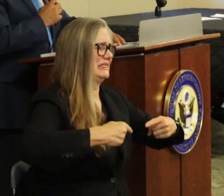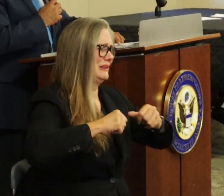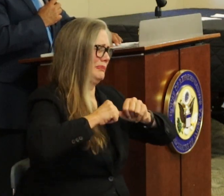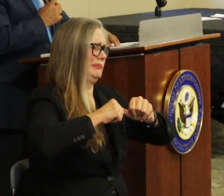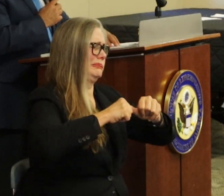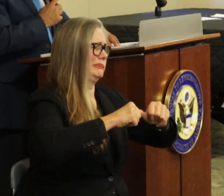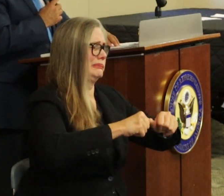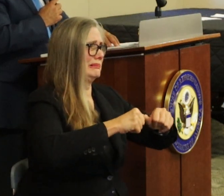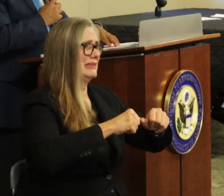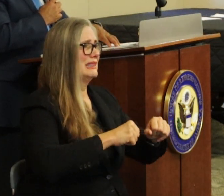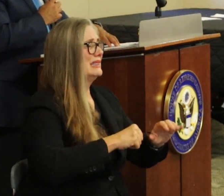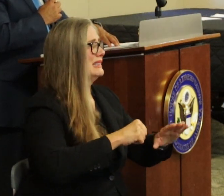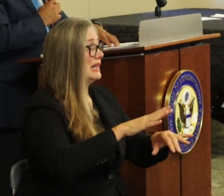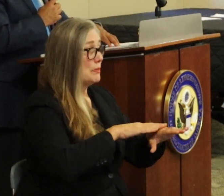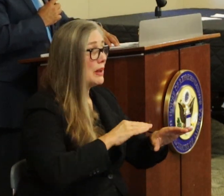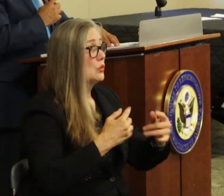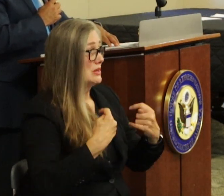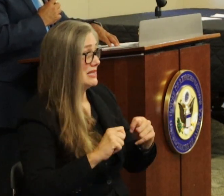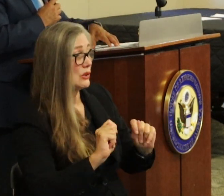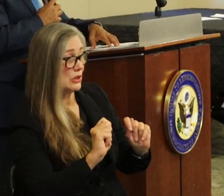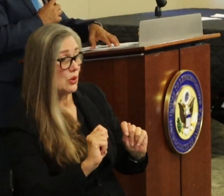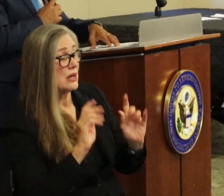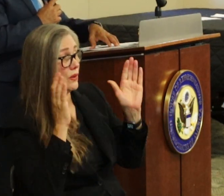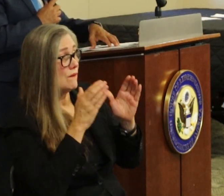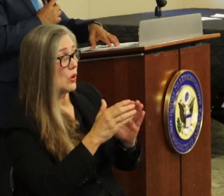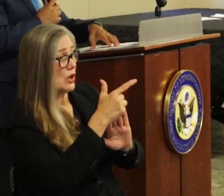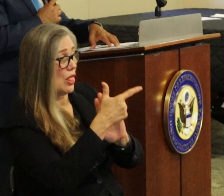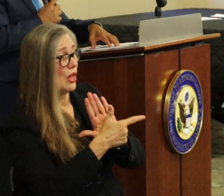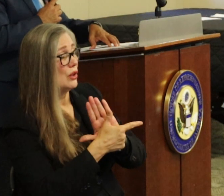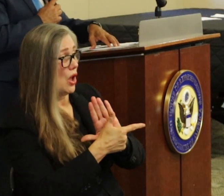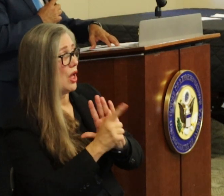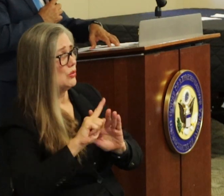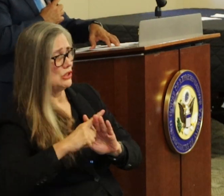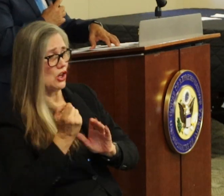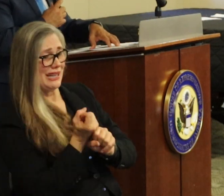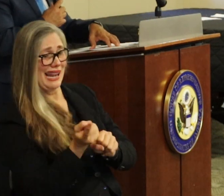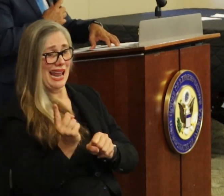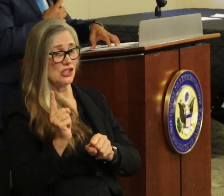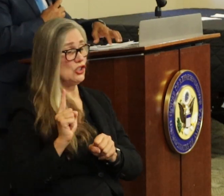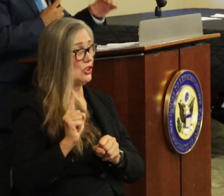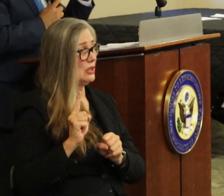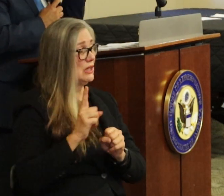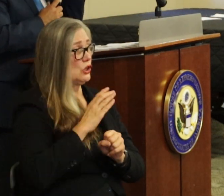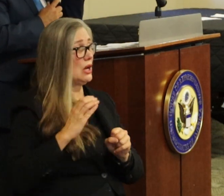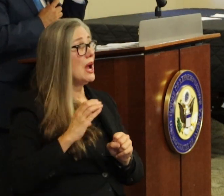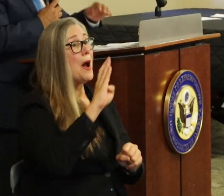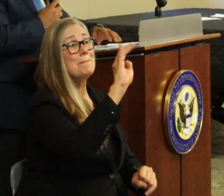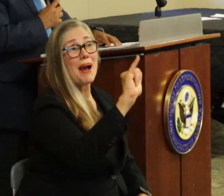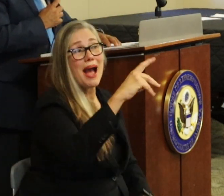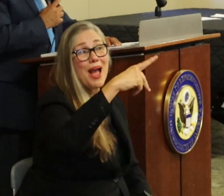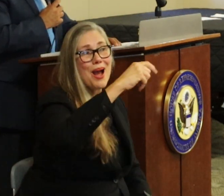term in Congress. A big one, the bipartisan infrastructure law. Did I say bipartisan?